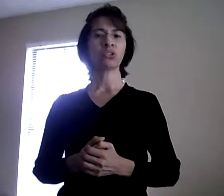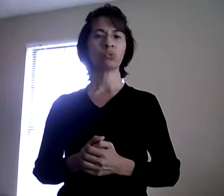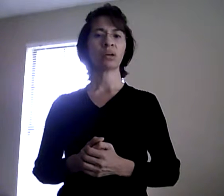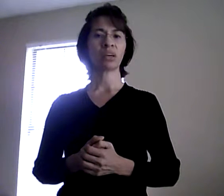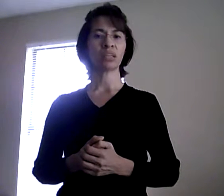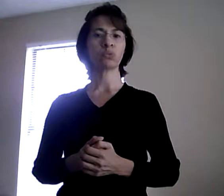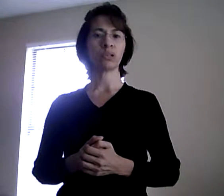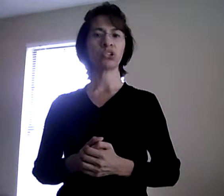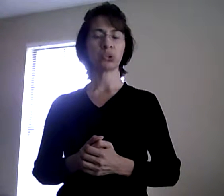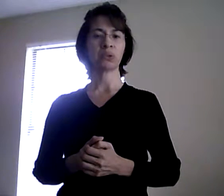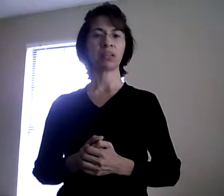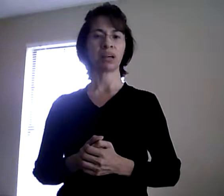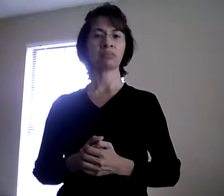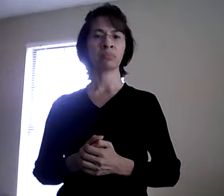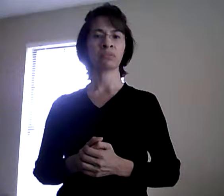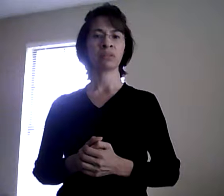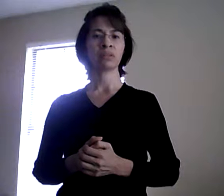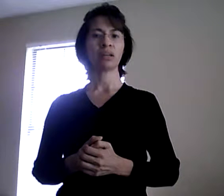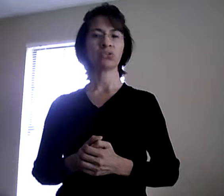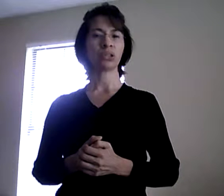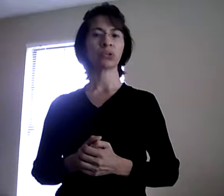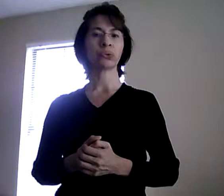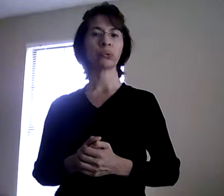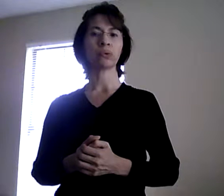I'm sure my kids will enjoy that. That's really cool.